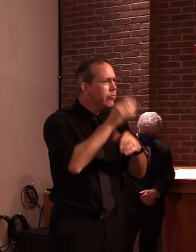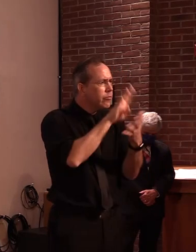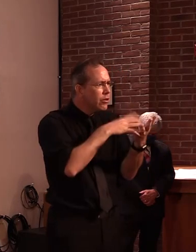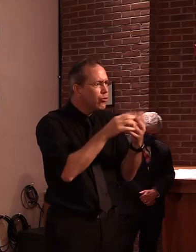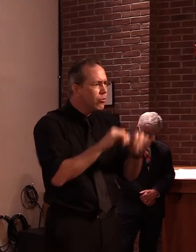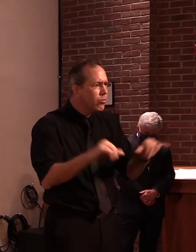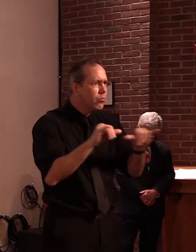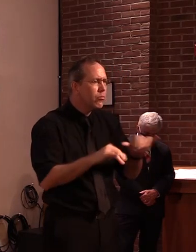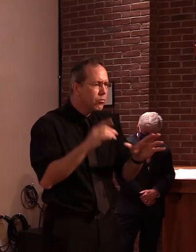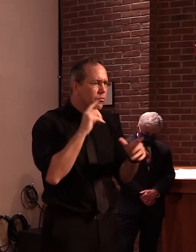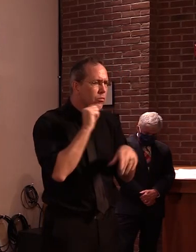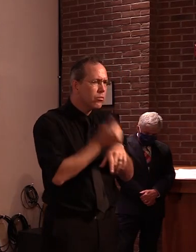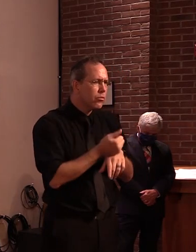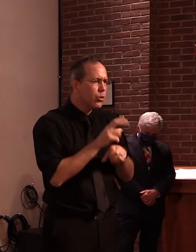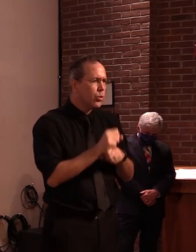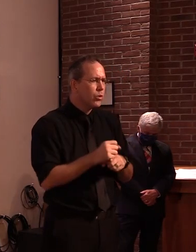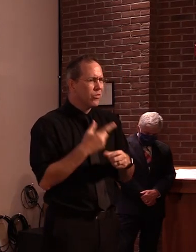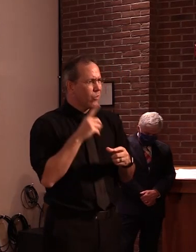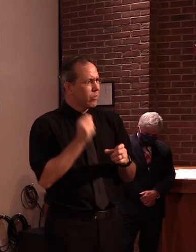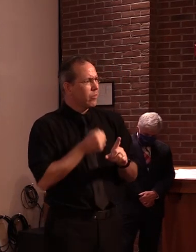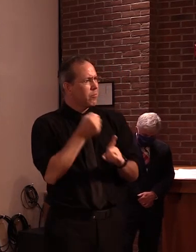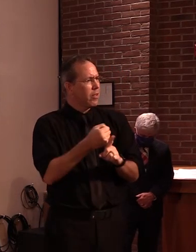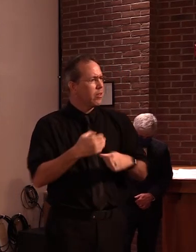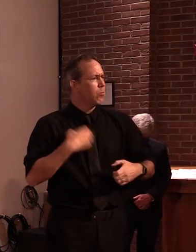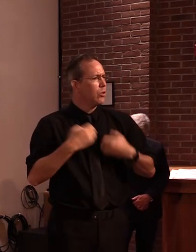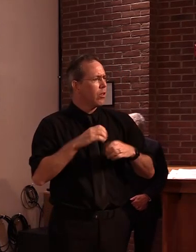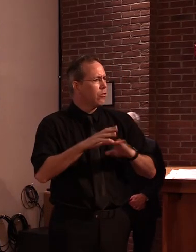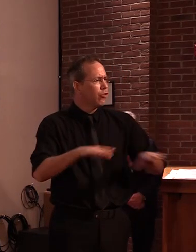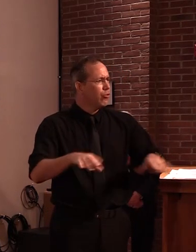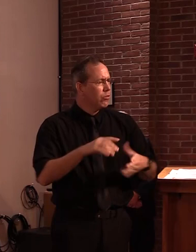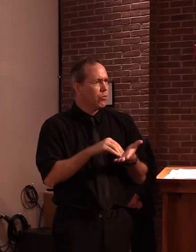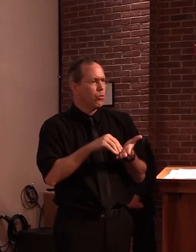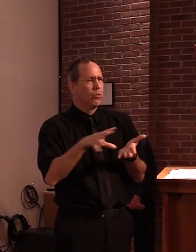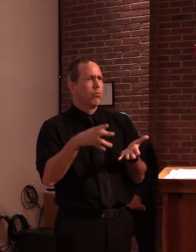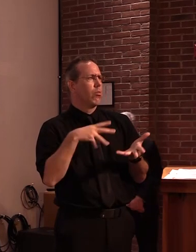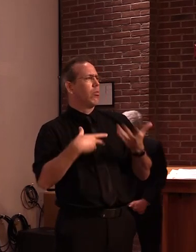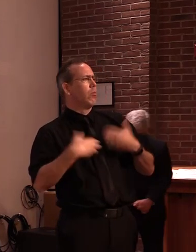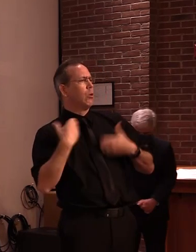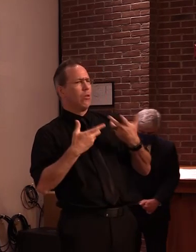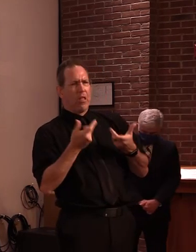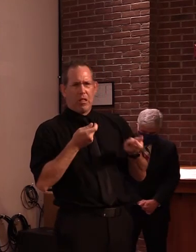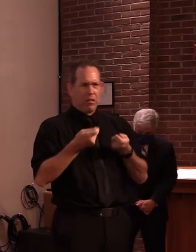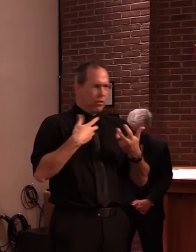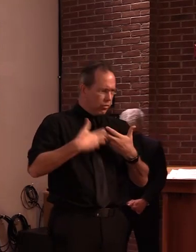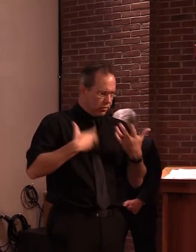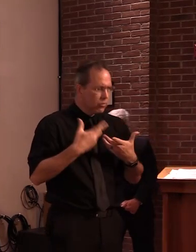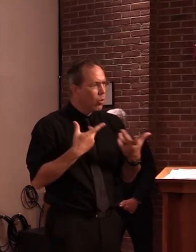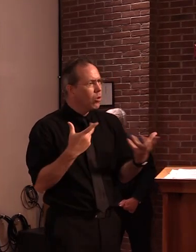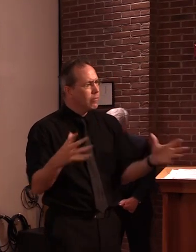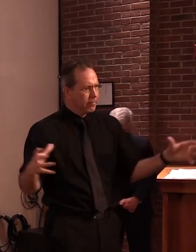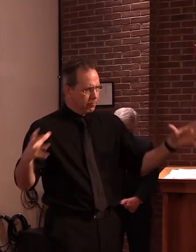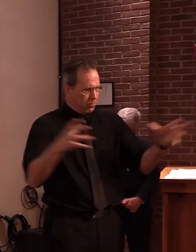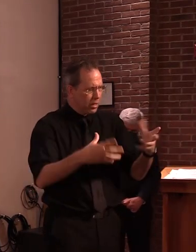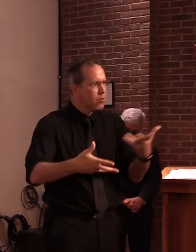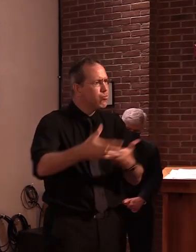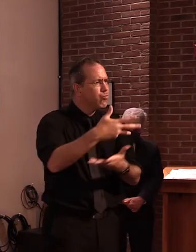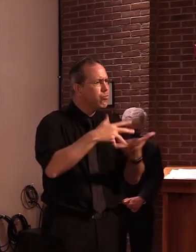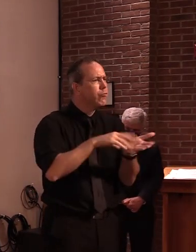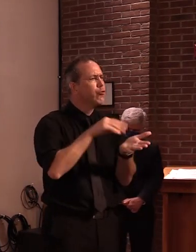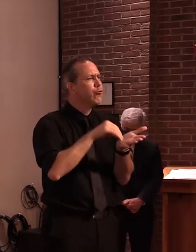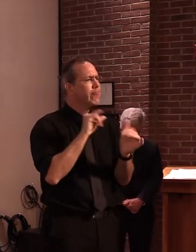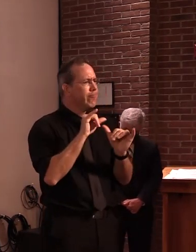created. So I'm not necessarily thinking that, you know, opening schools to start doing academic assessment is the primary